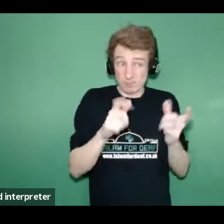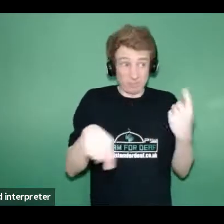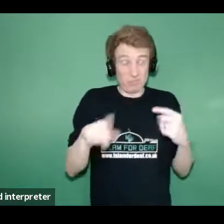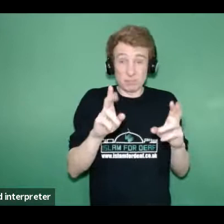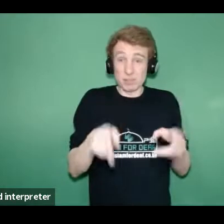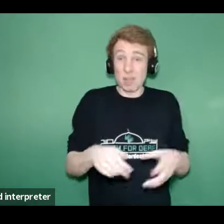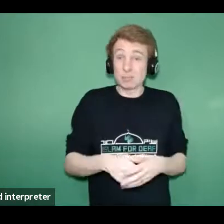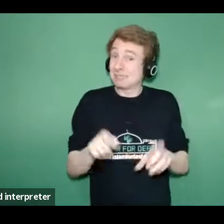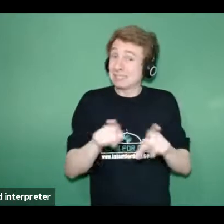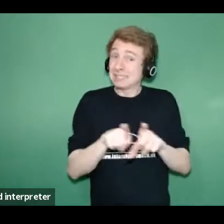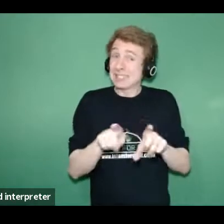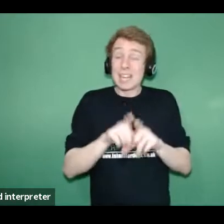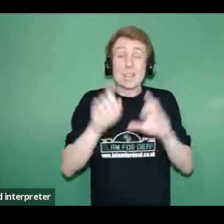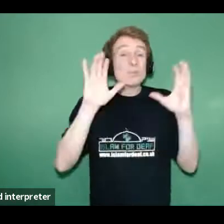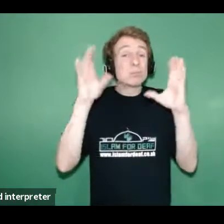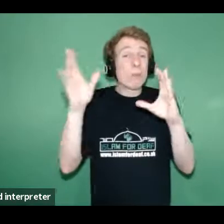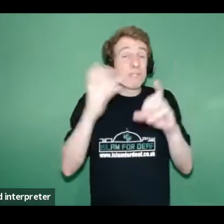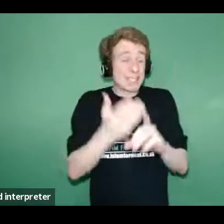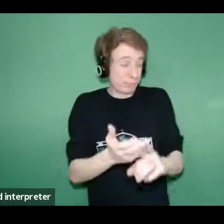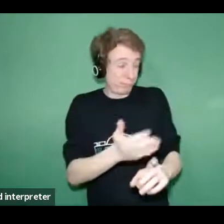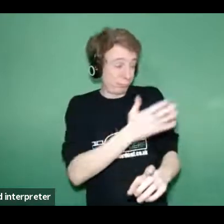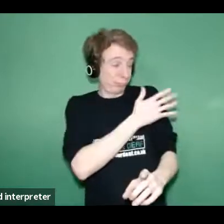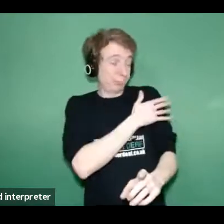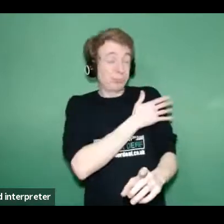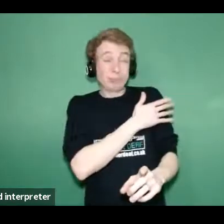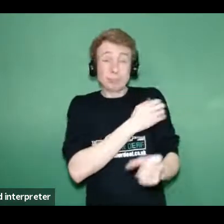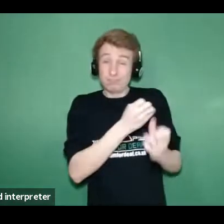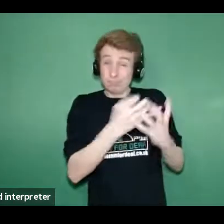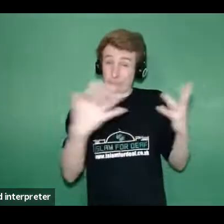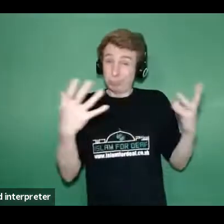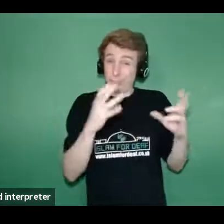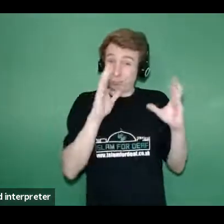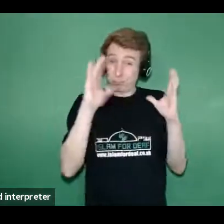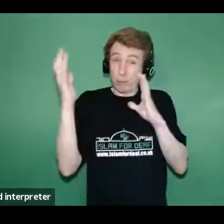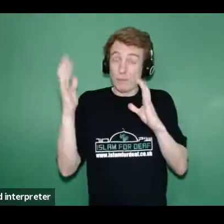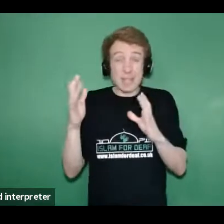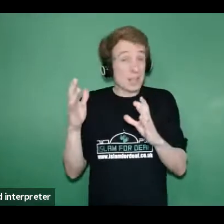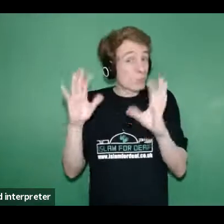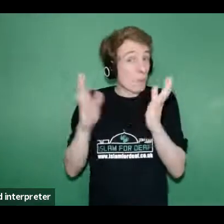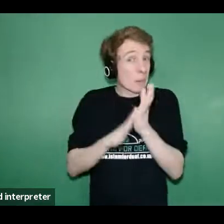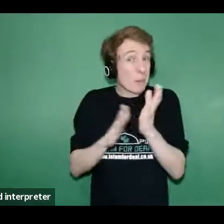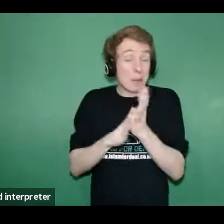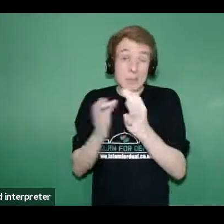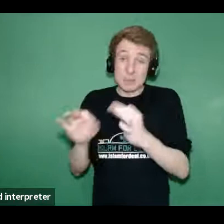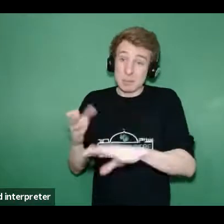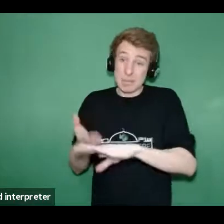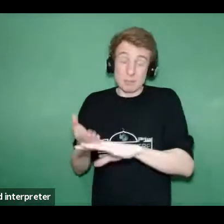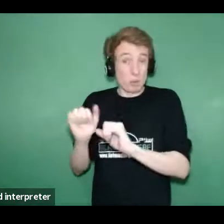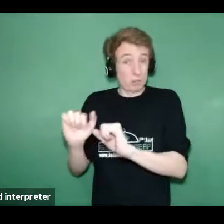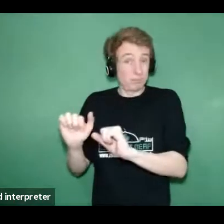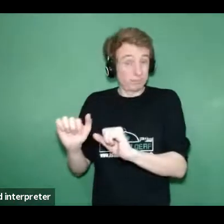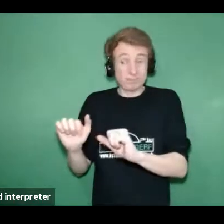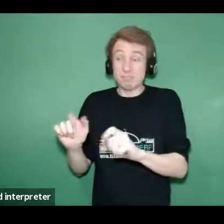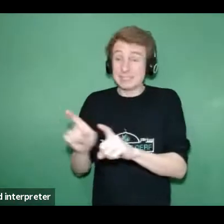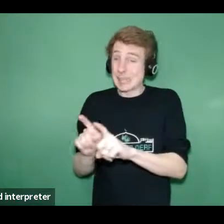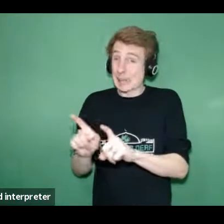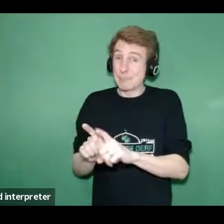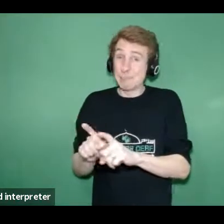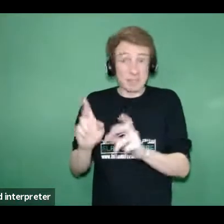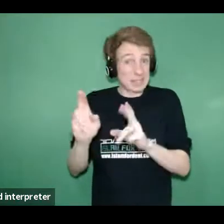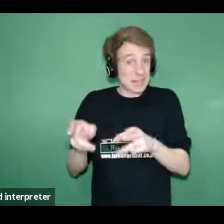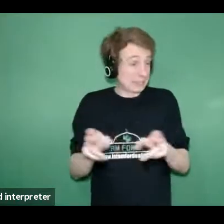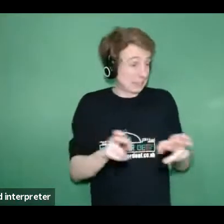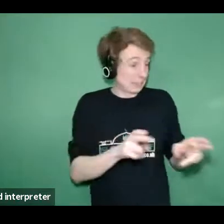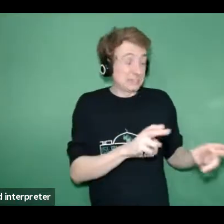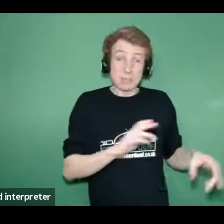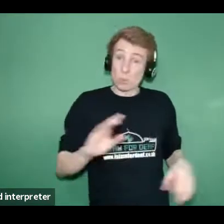died as well. So it showed that he was immortal. And also Allah the Most High mentioned in the Quran,